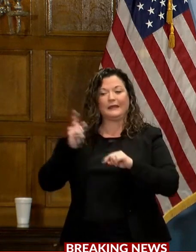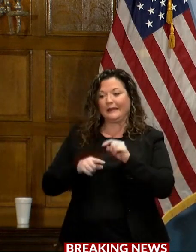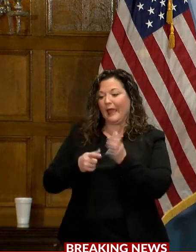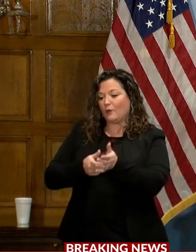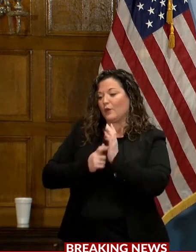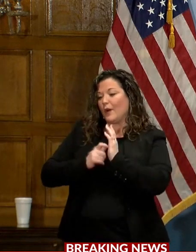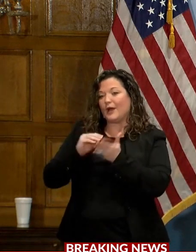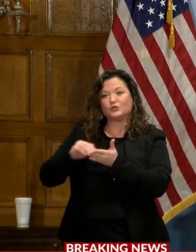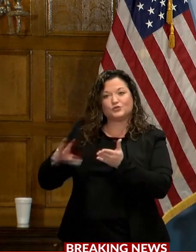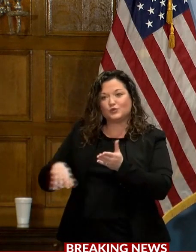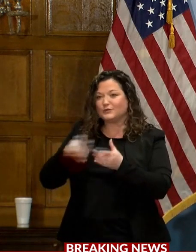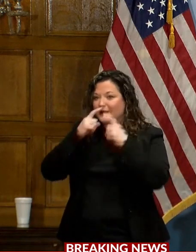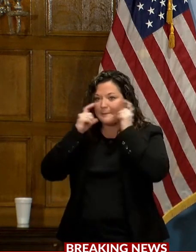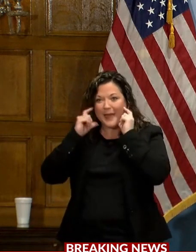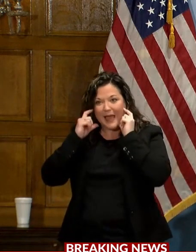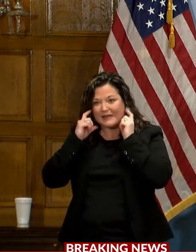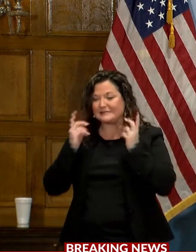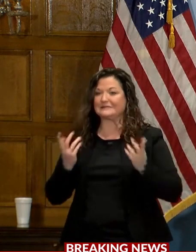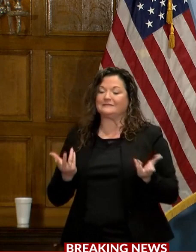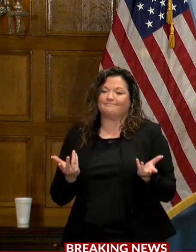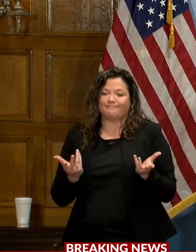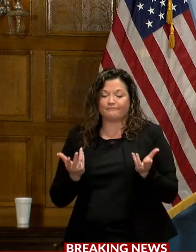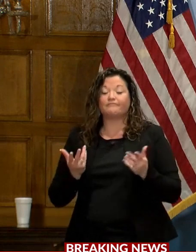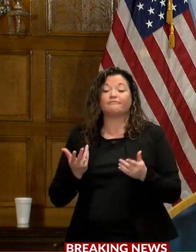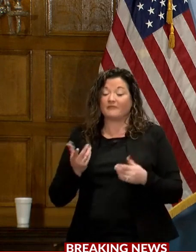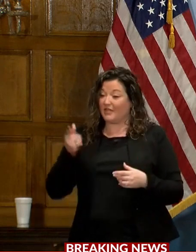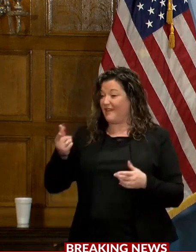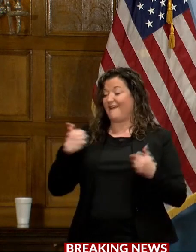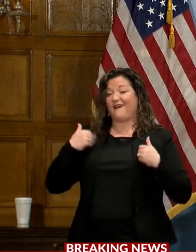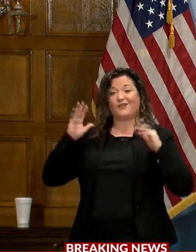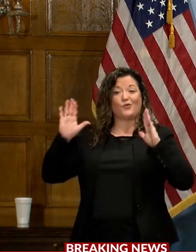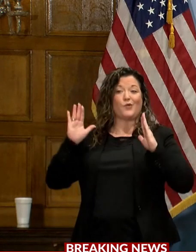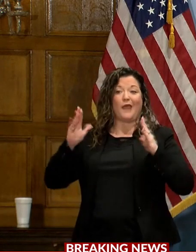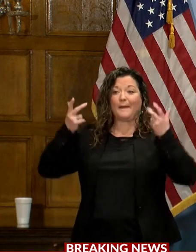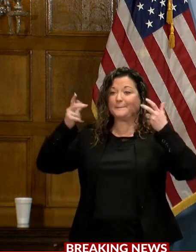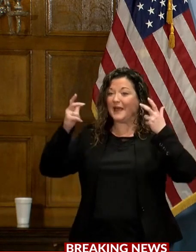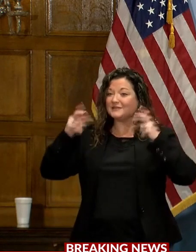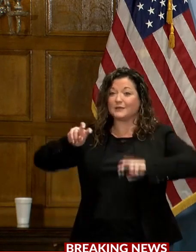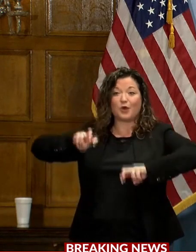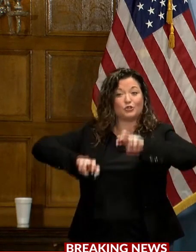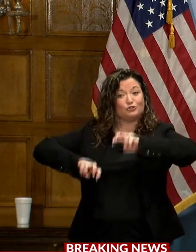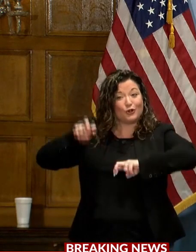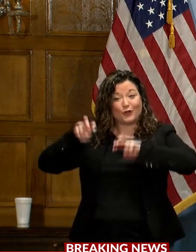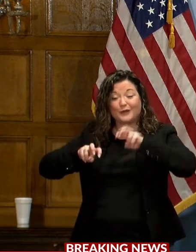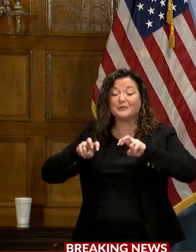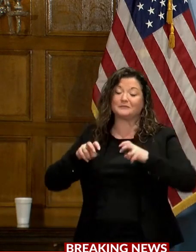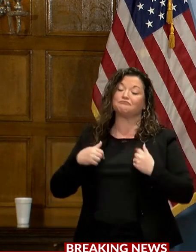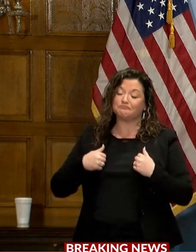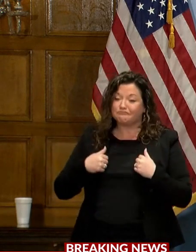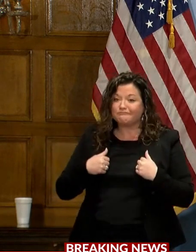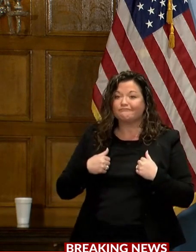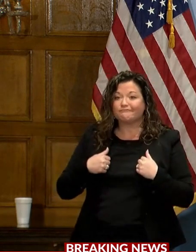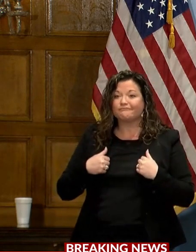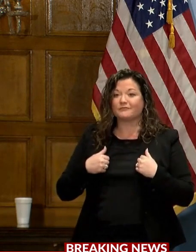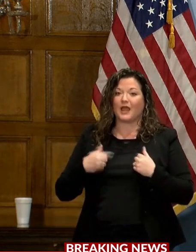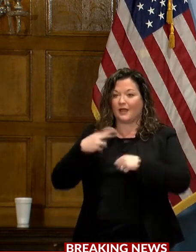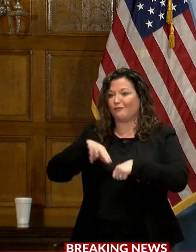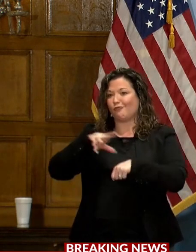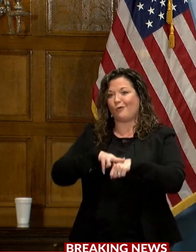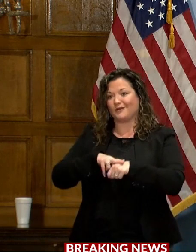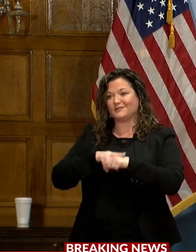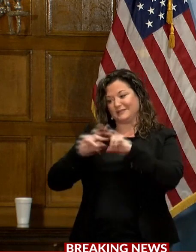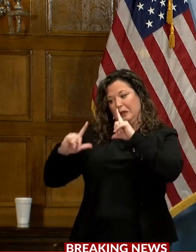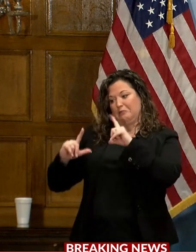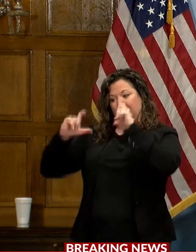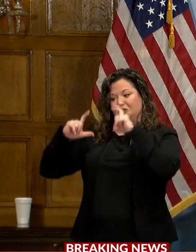in the facility. And they had a great basketball tournament, and so I was, and of course a picture is